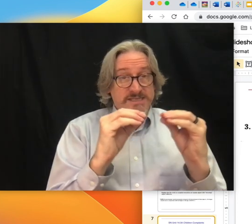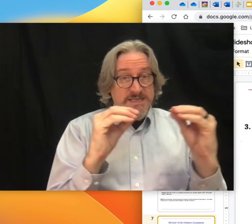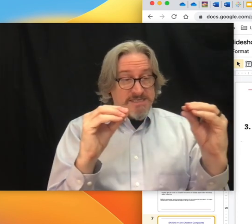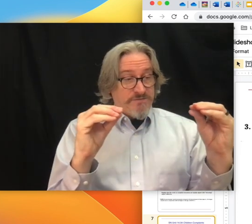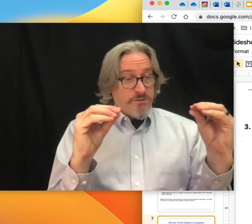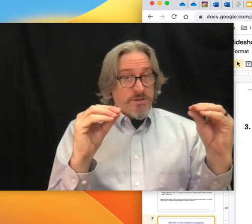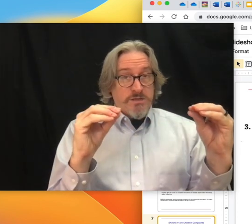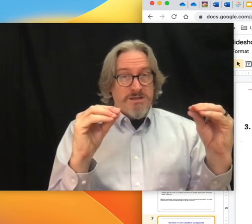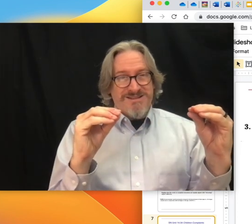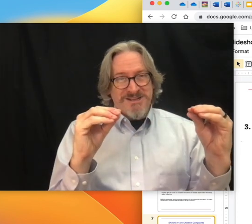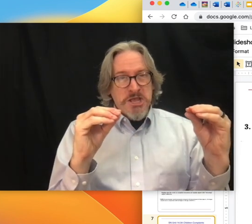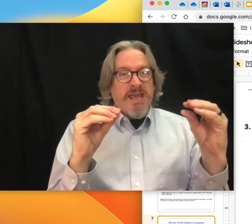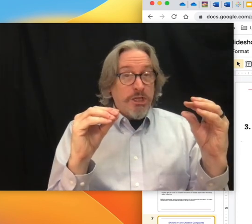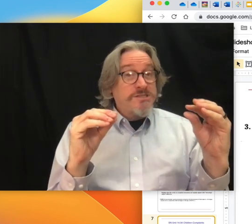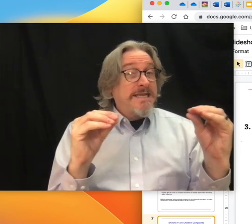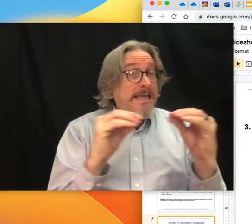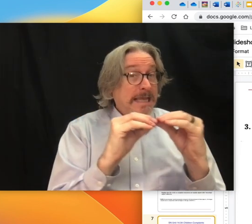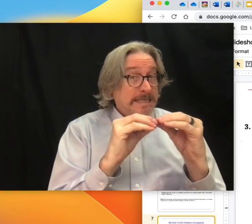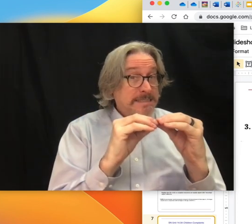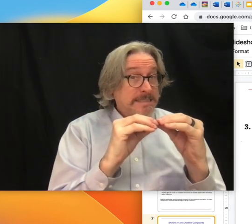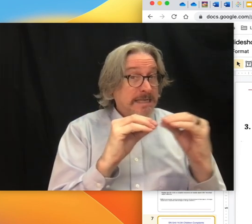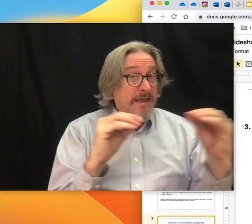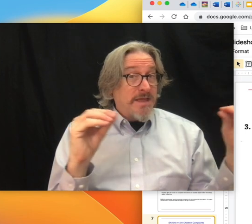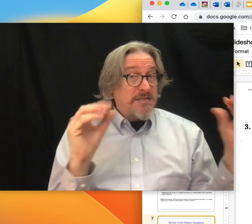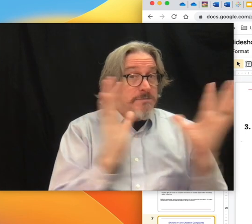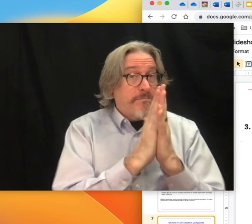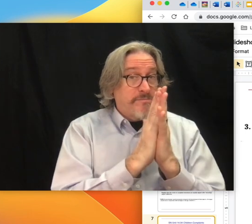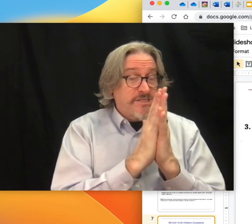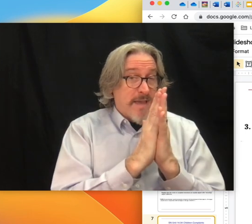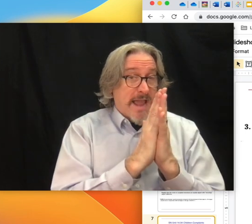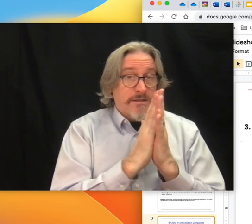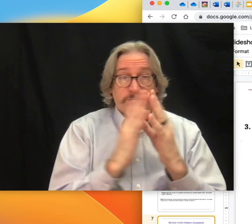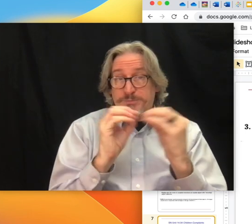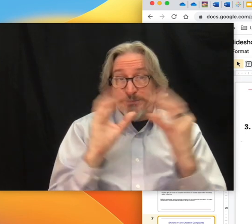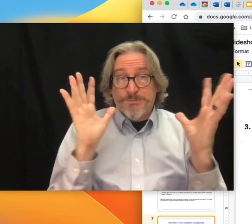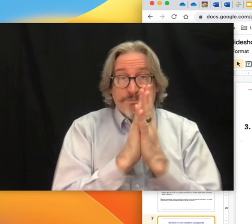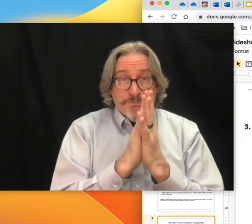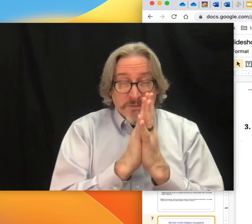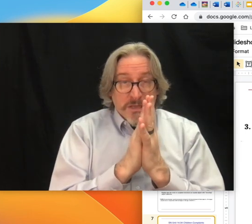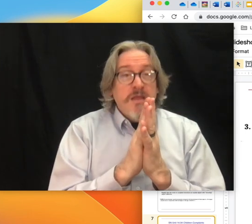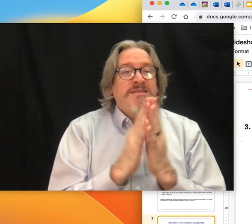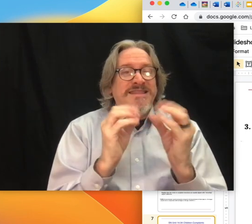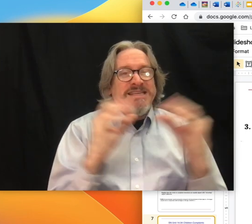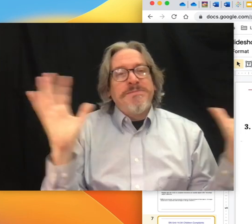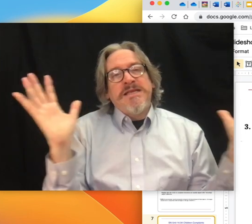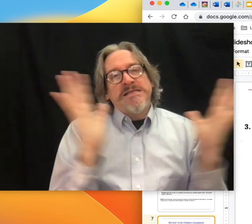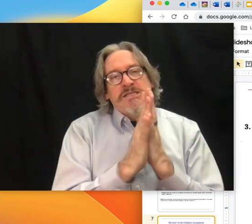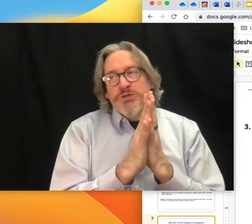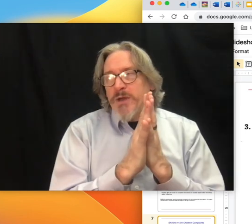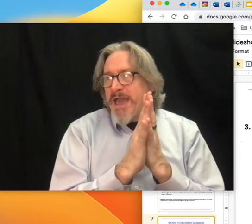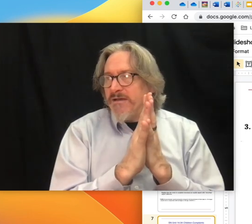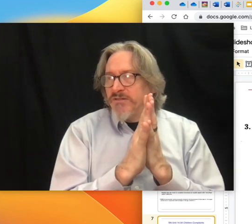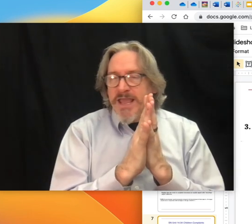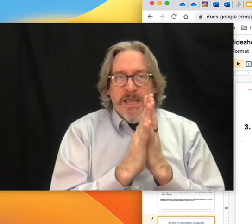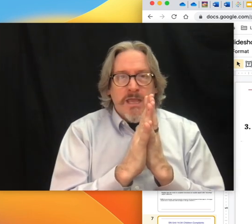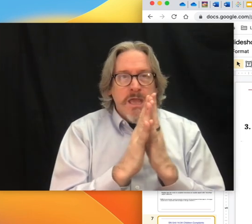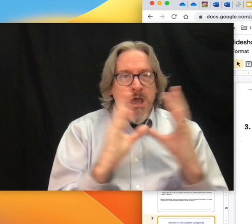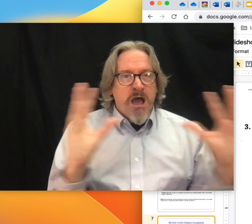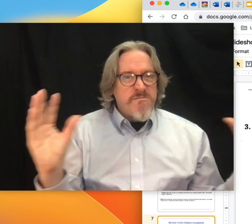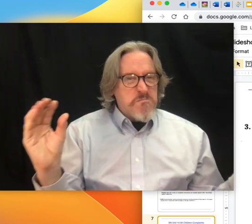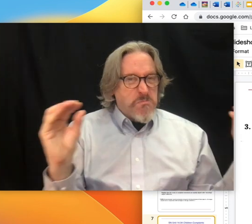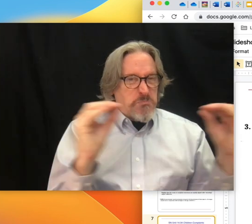one that's this. If you, it looks like kiss and then smack. This means to have